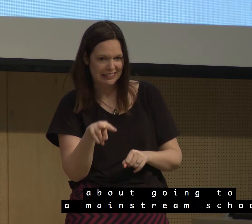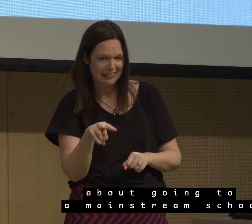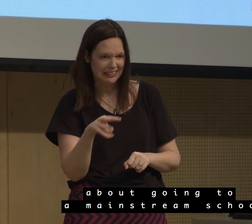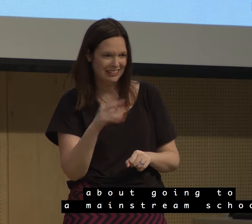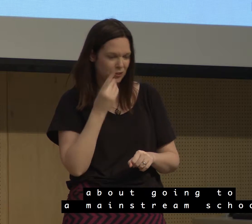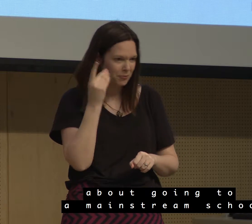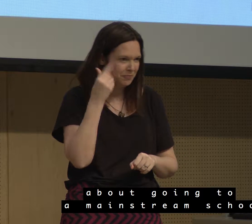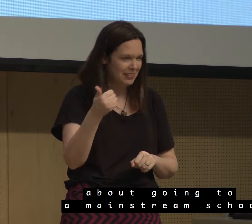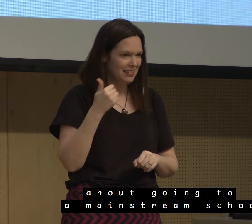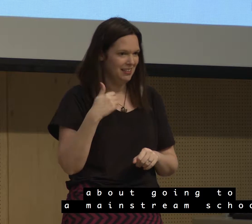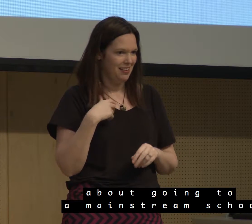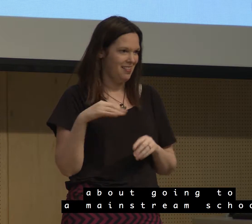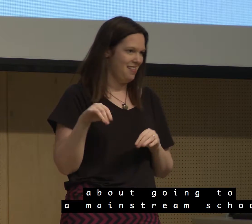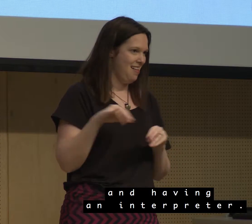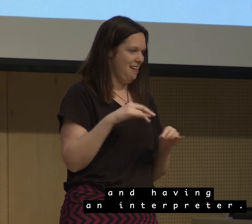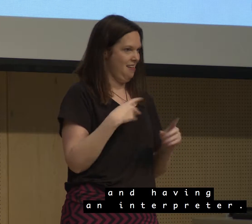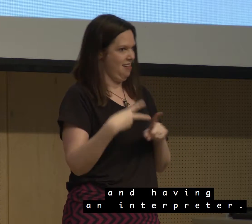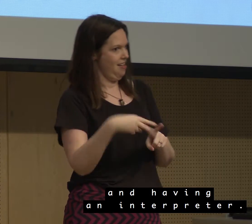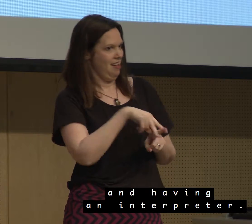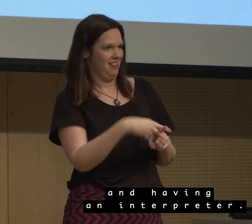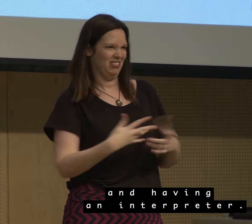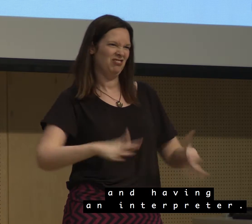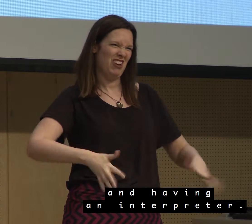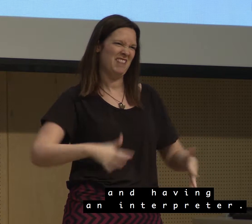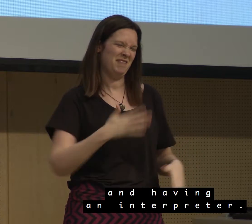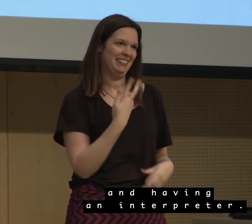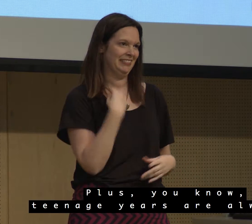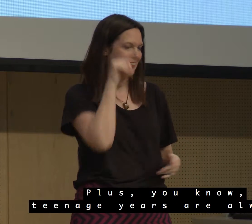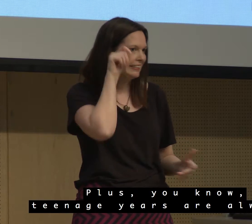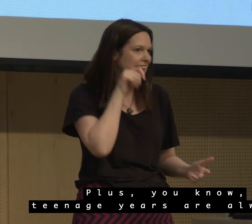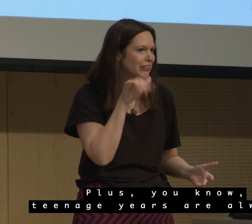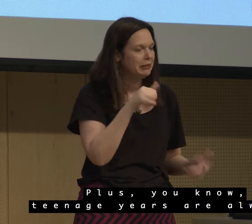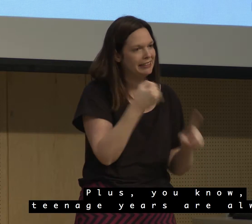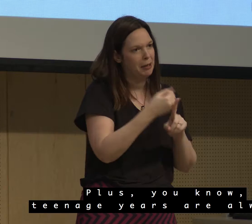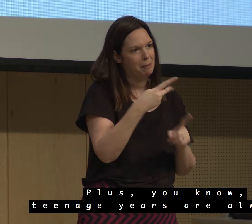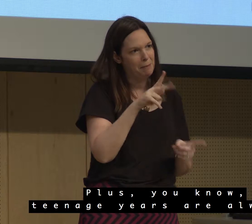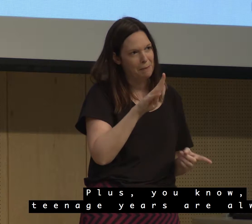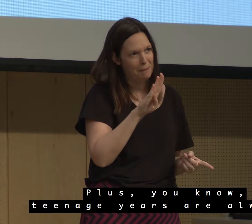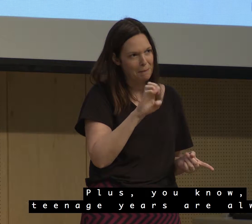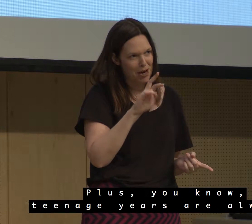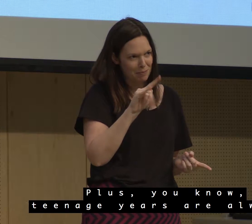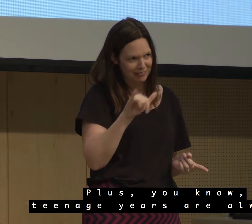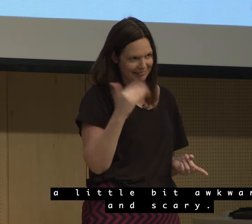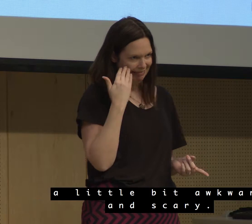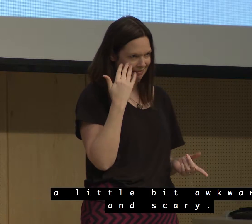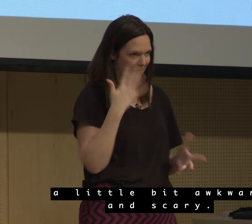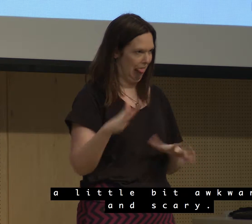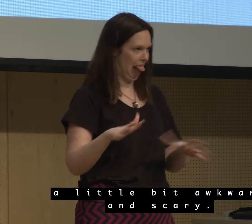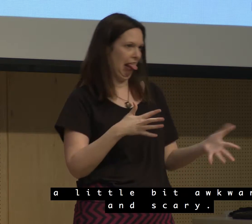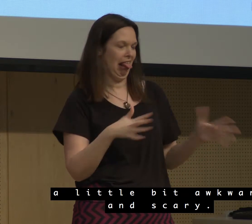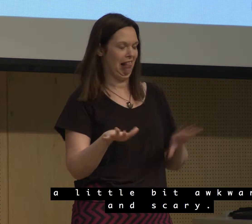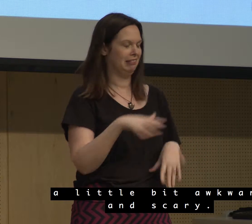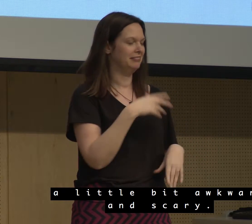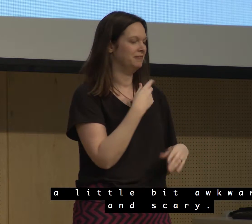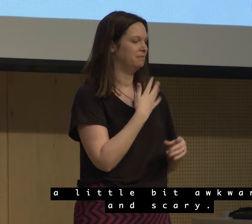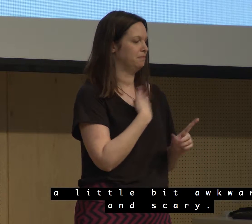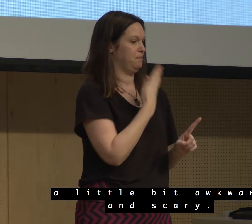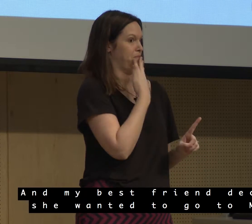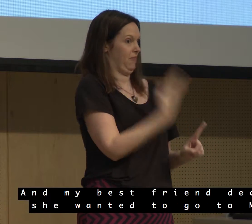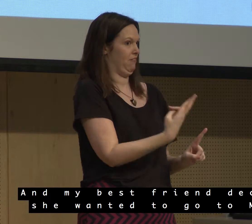about going to a mainstream school and having an interpreter. Plus, you know, teenage years are always a little bit awkward and scary. And my